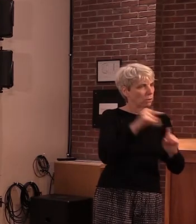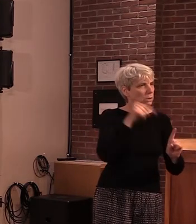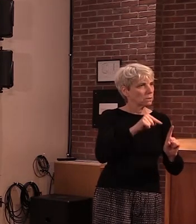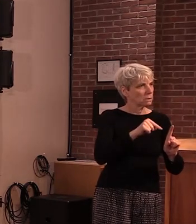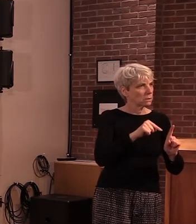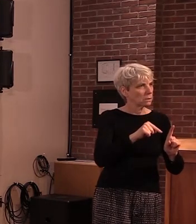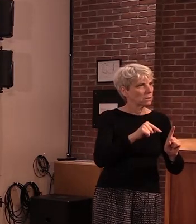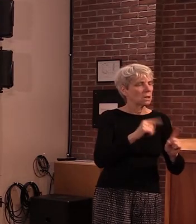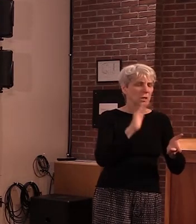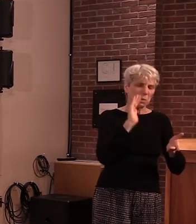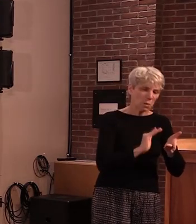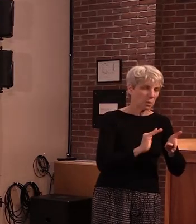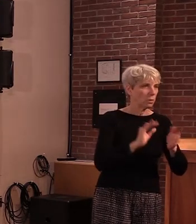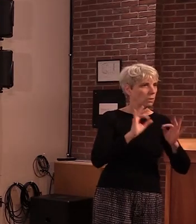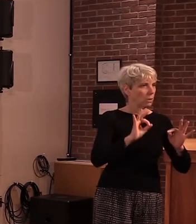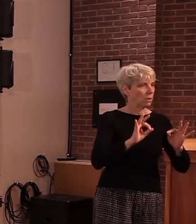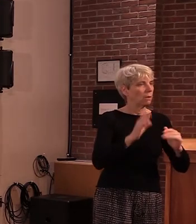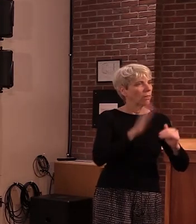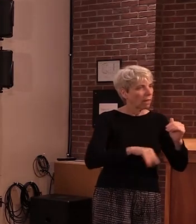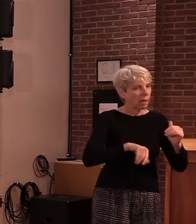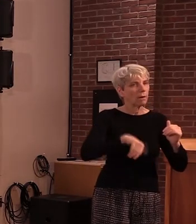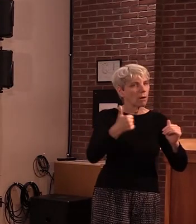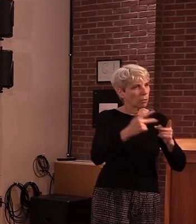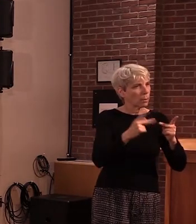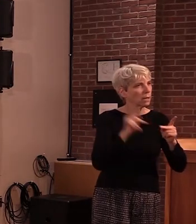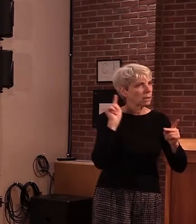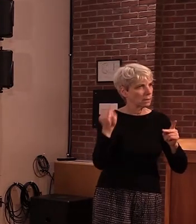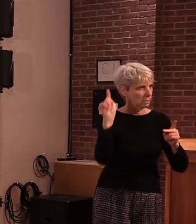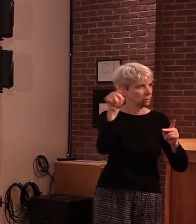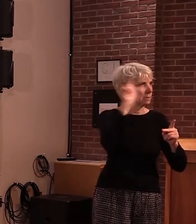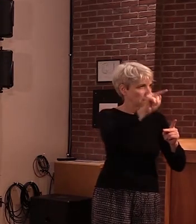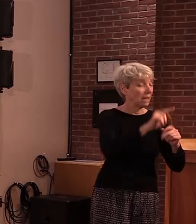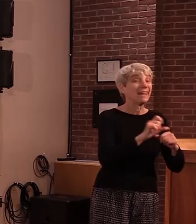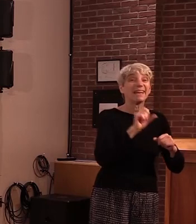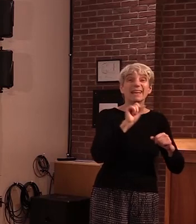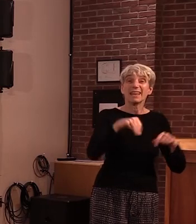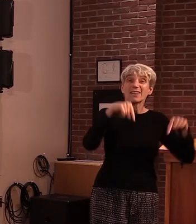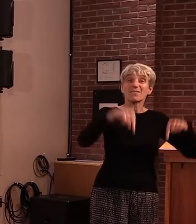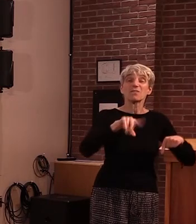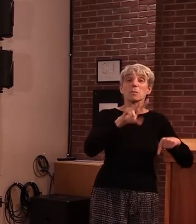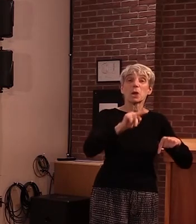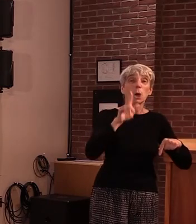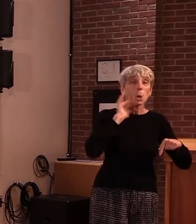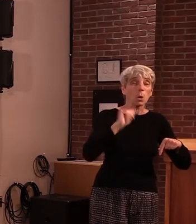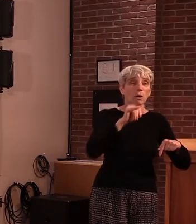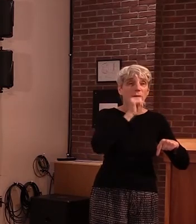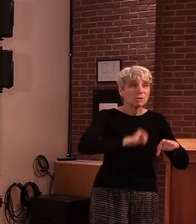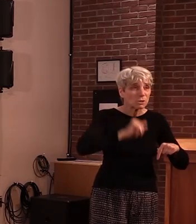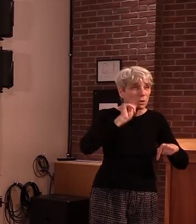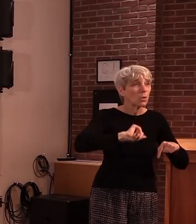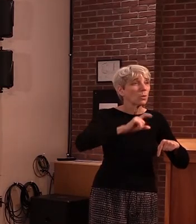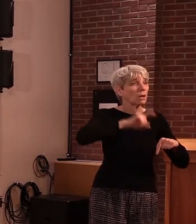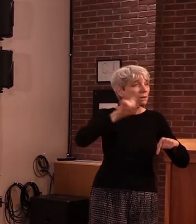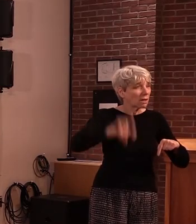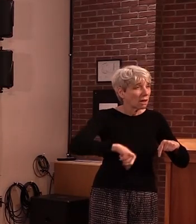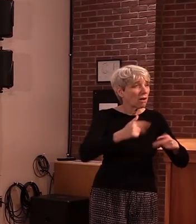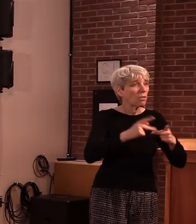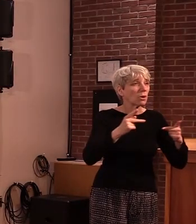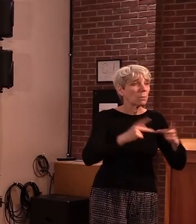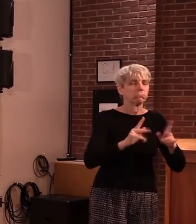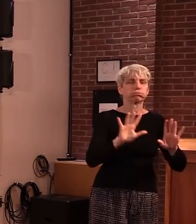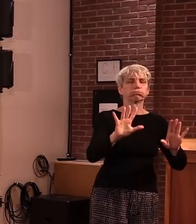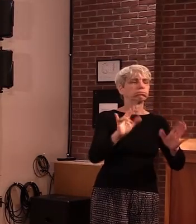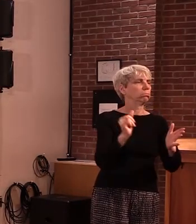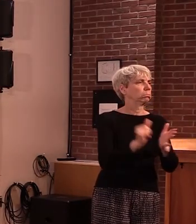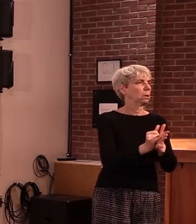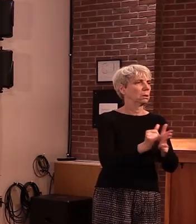of its suppression. If these conditions were different, our plans for reopening schools would look totally different. Our plans